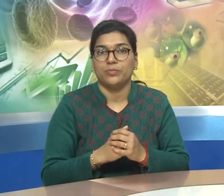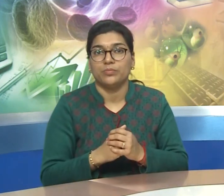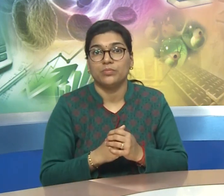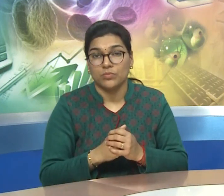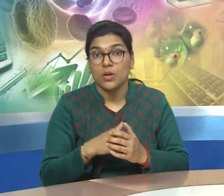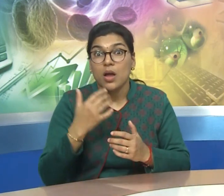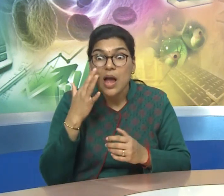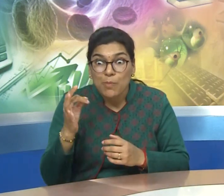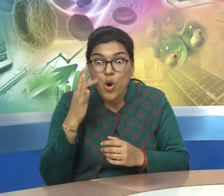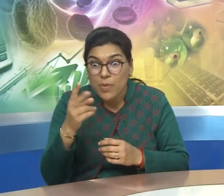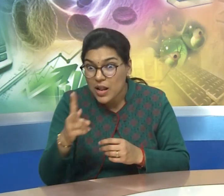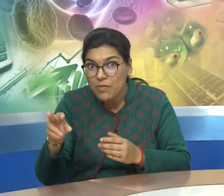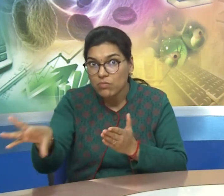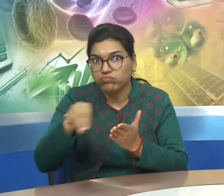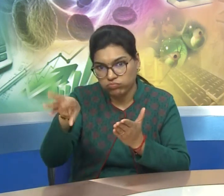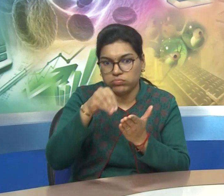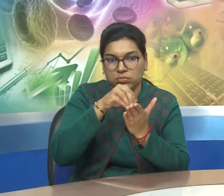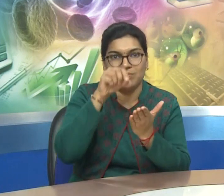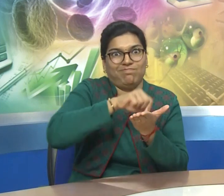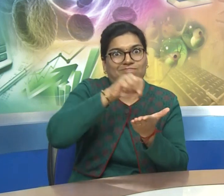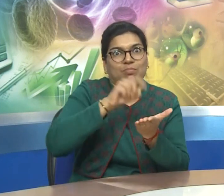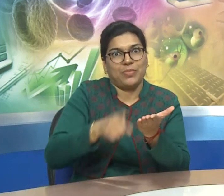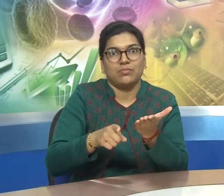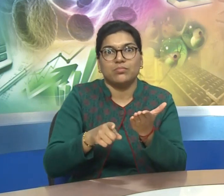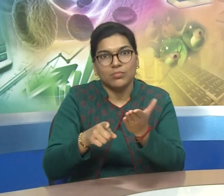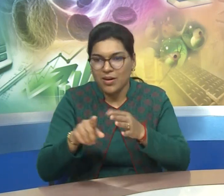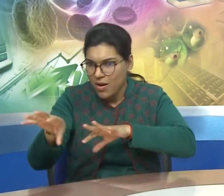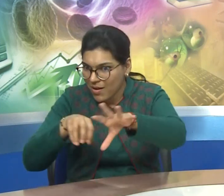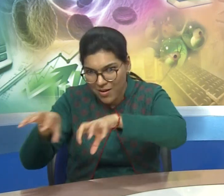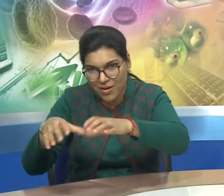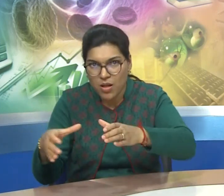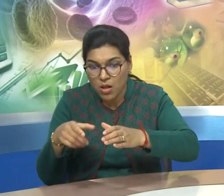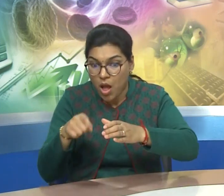Point 5. Writing the tracing on the main entry.